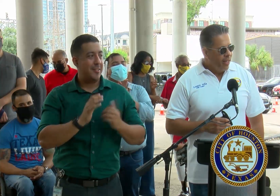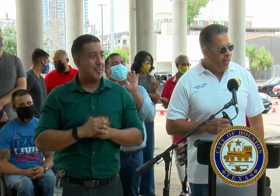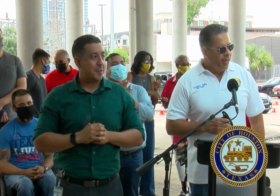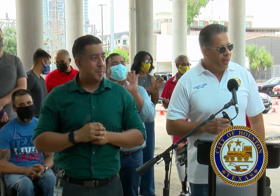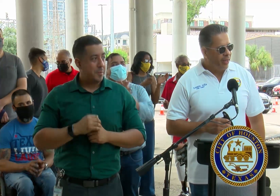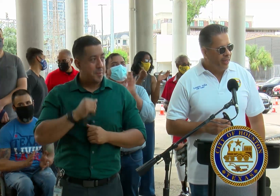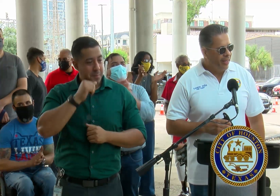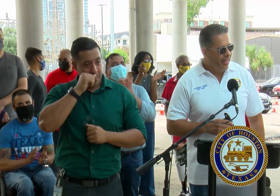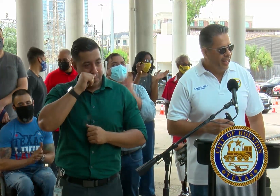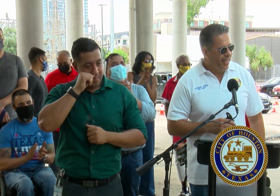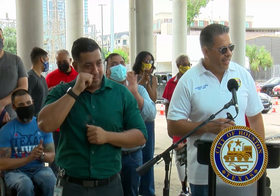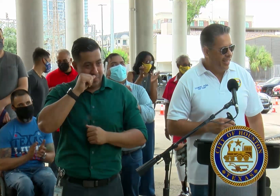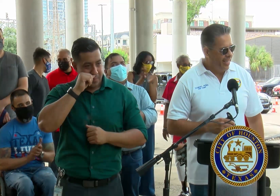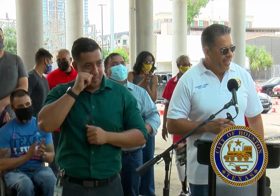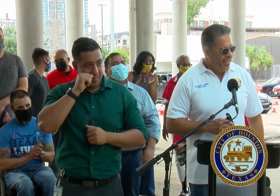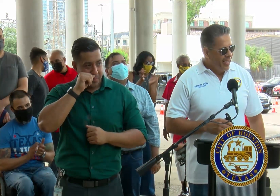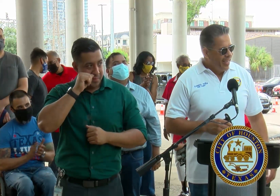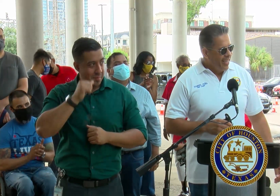look,